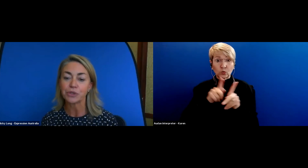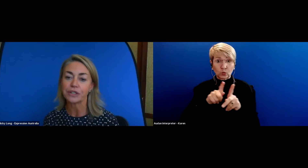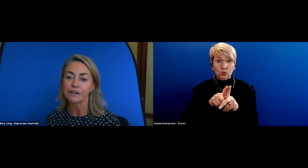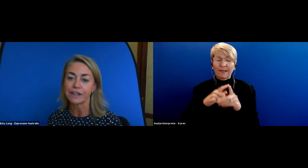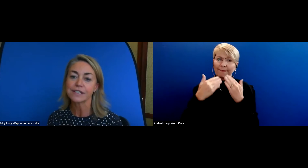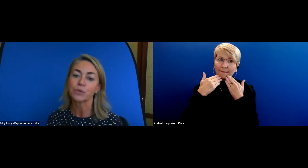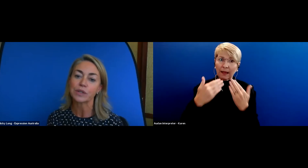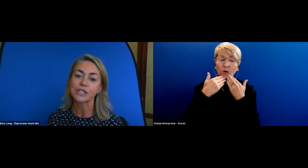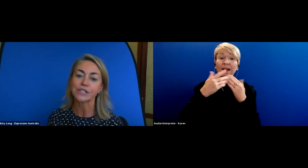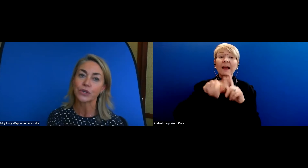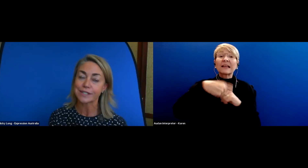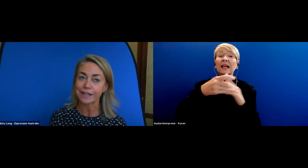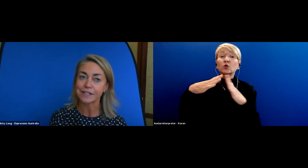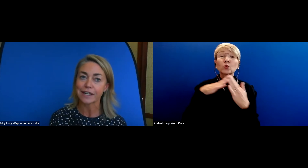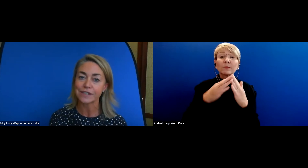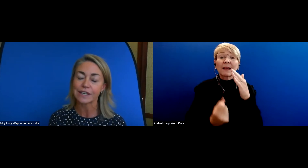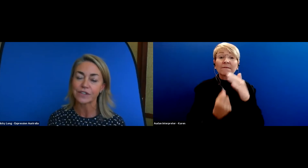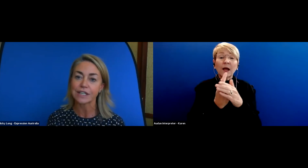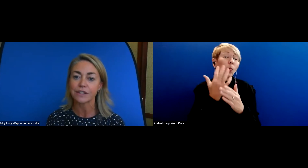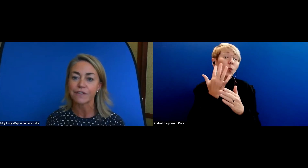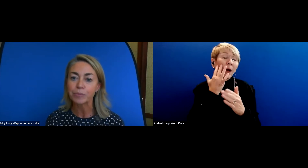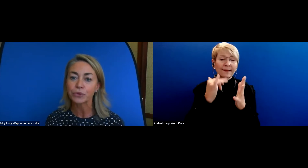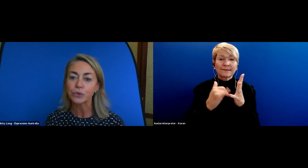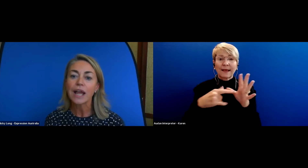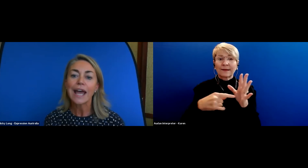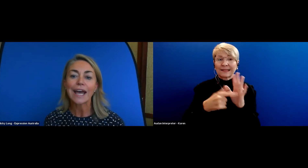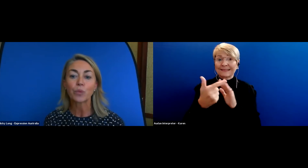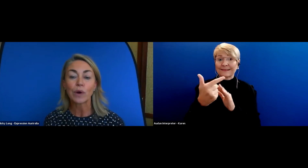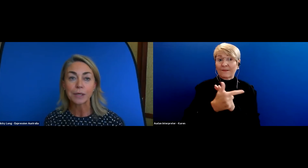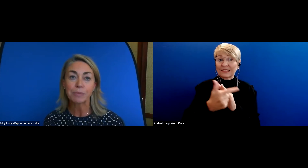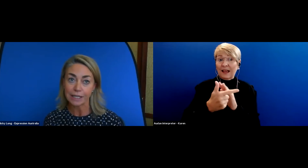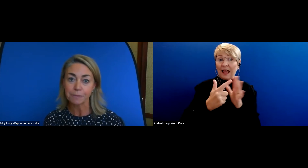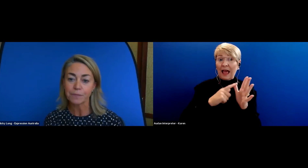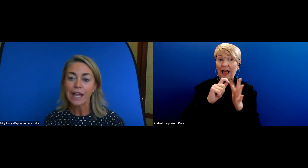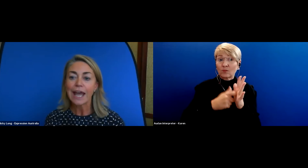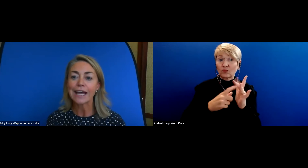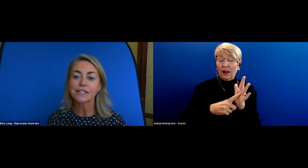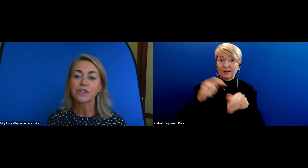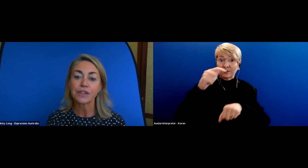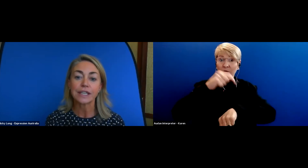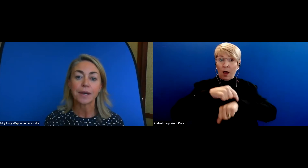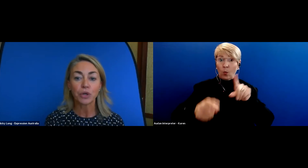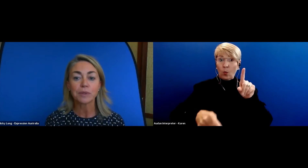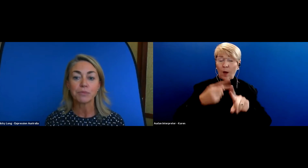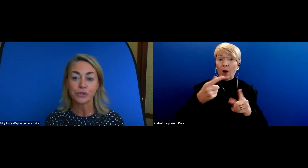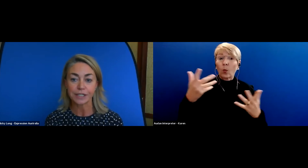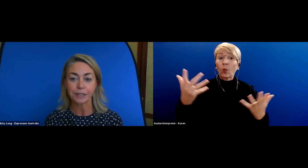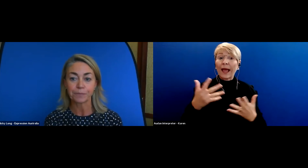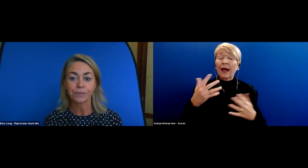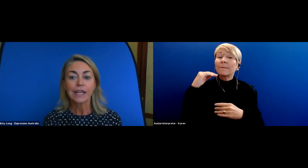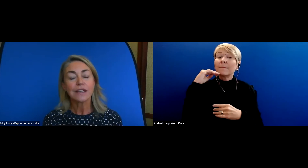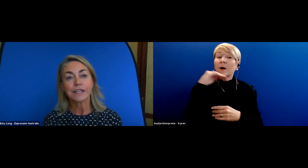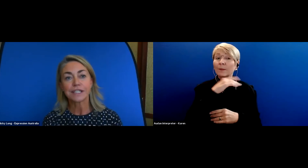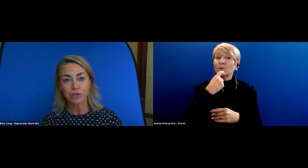next community event, which is on Saturday, the 17th of April at 1 p.m. at the Melbourne